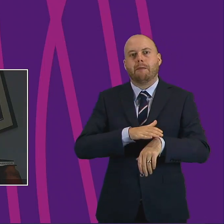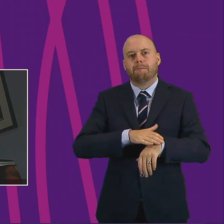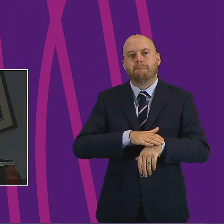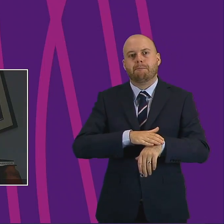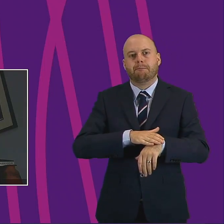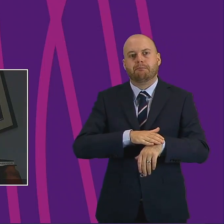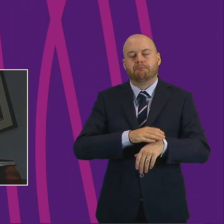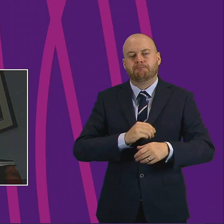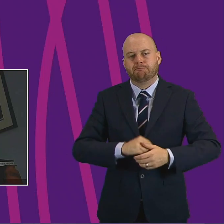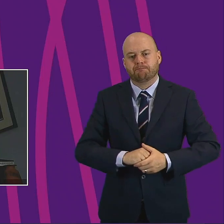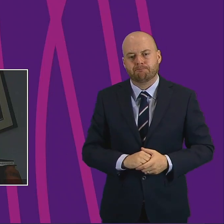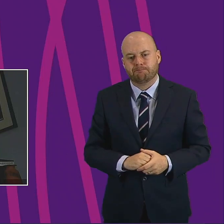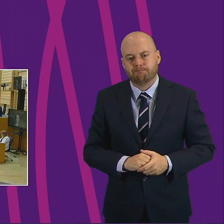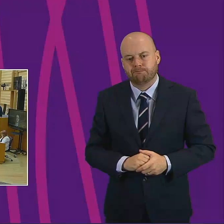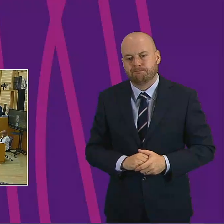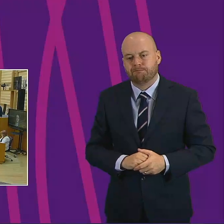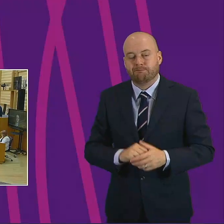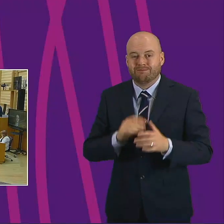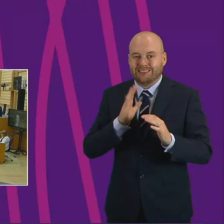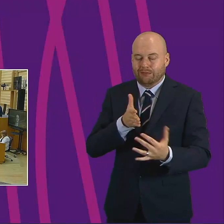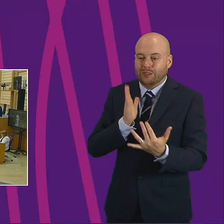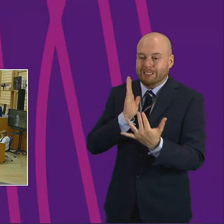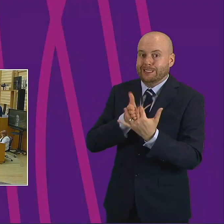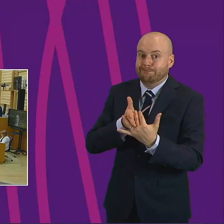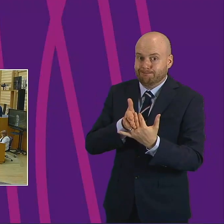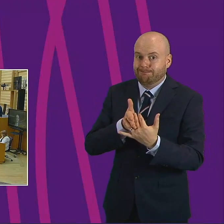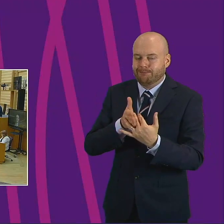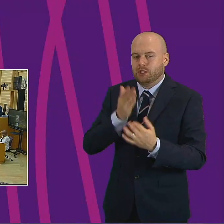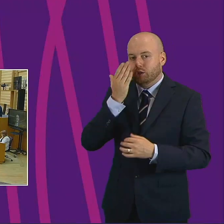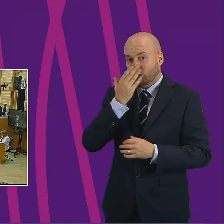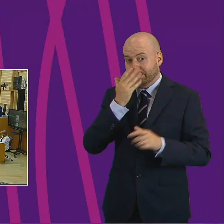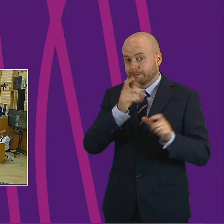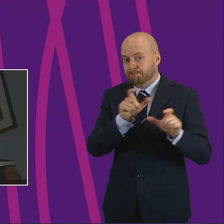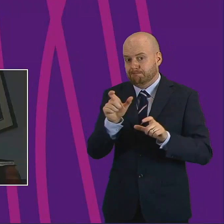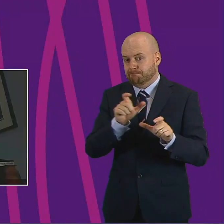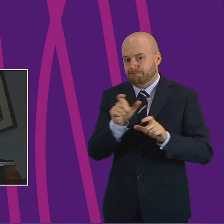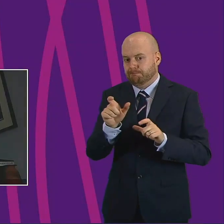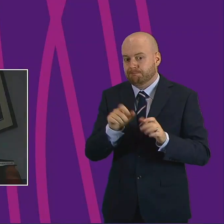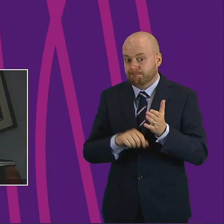set out. Sorry, Cabinet Secretary, please finish.